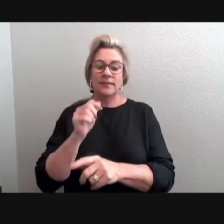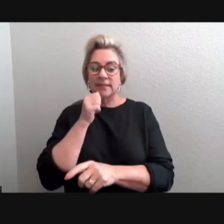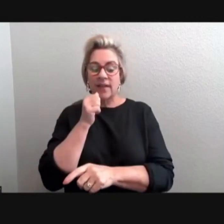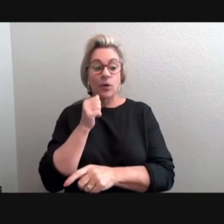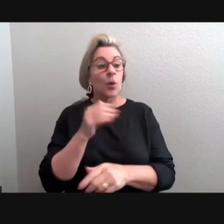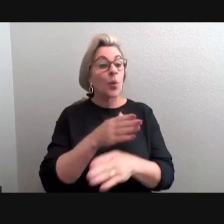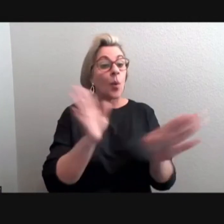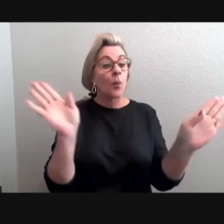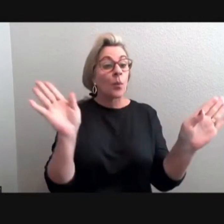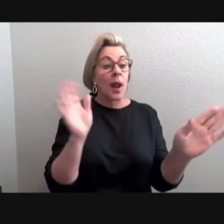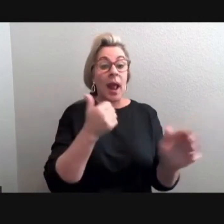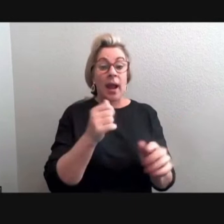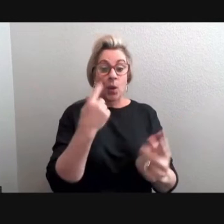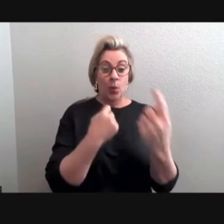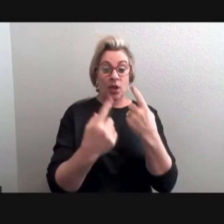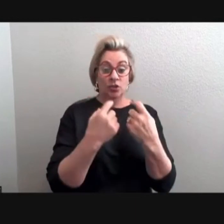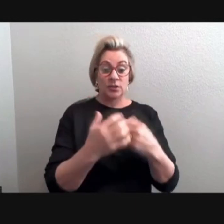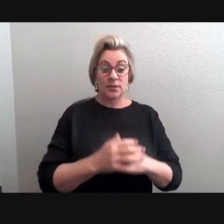questions.